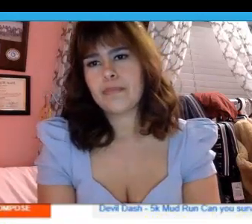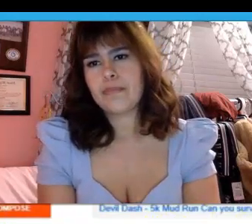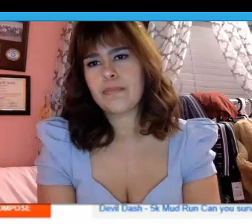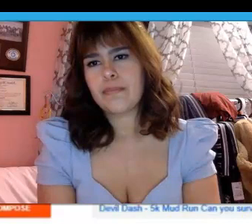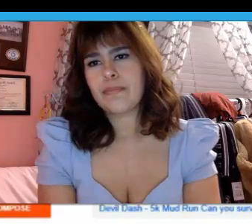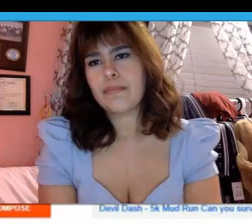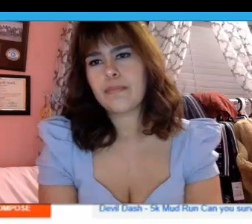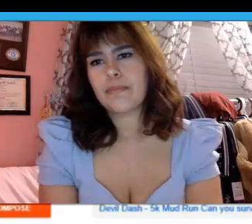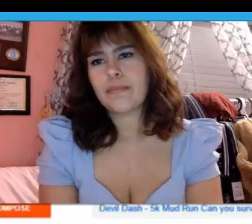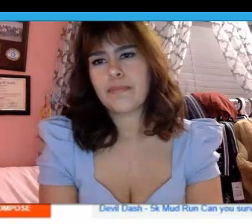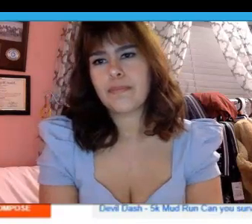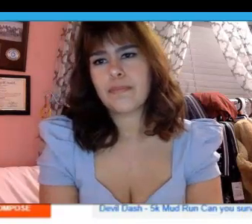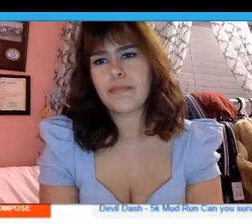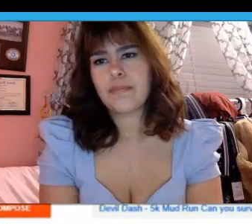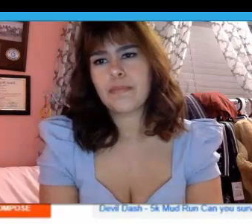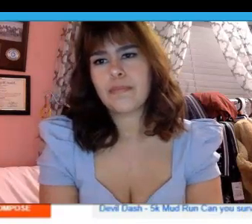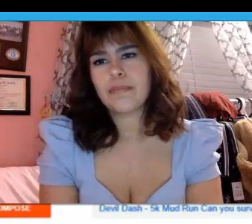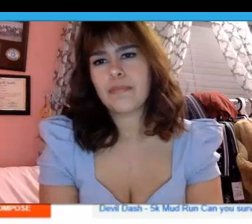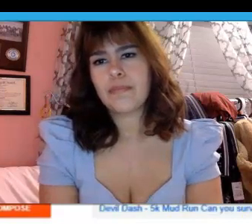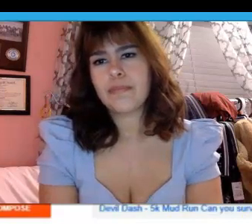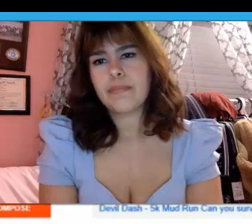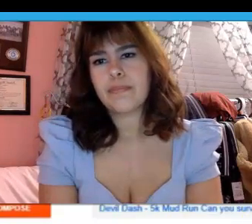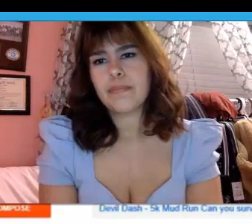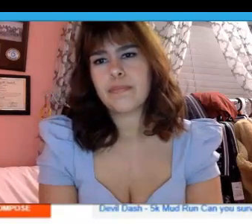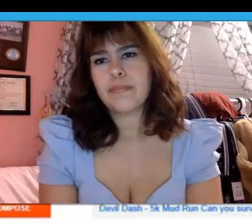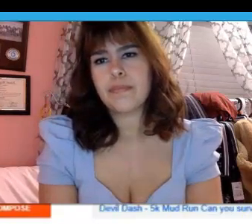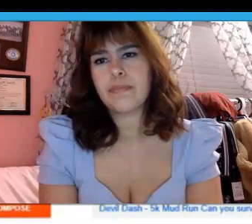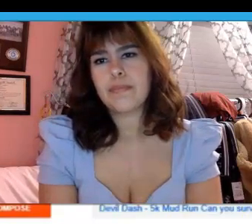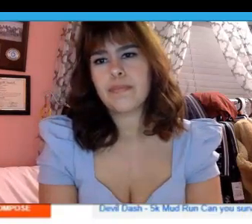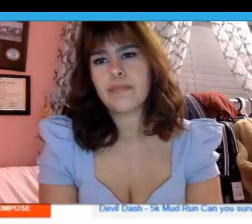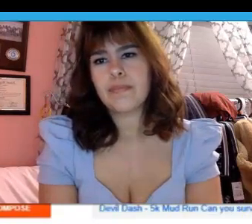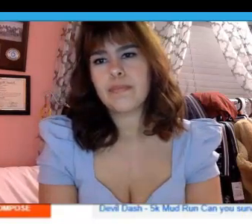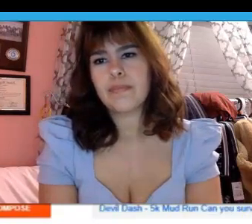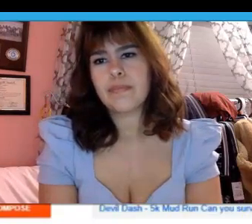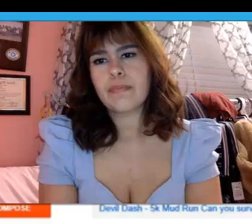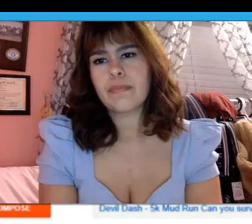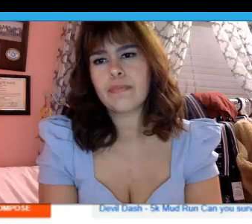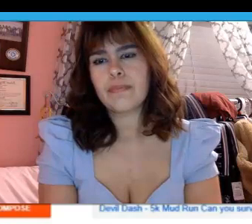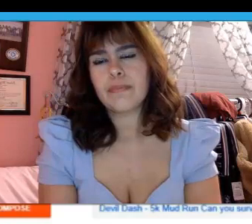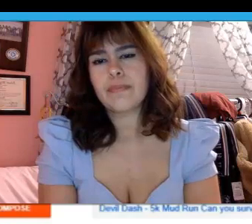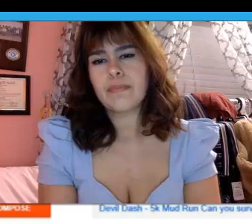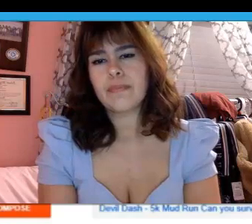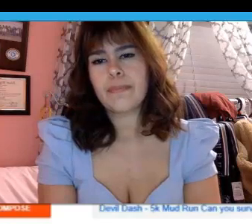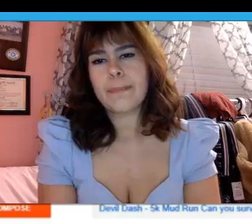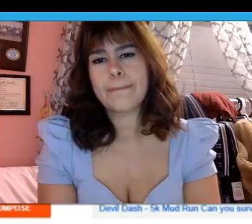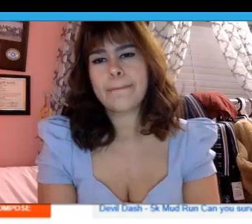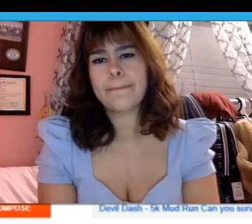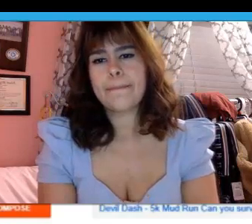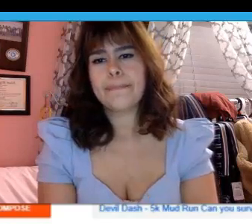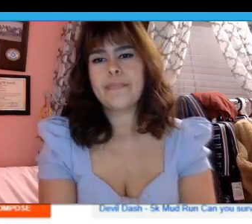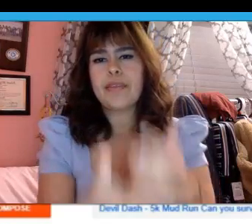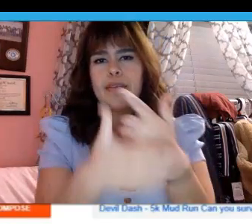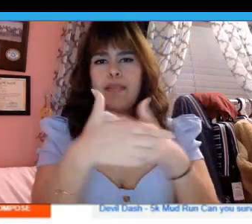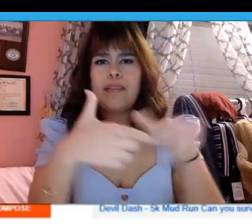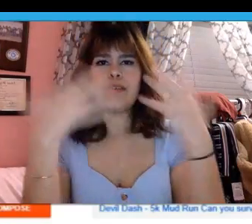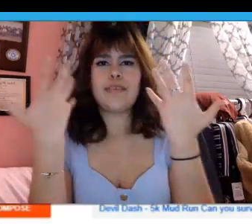from me, and here's where the subject is. It says test run right here, and it does start off on Gmail about